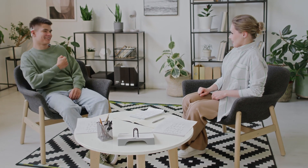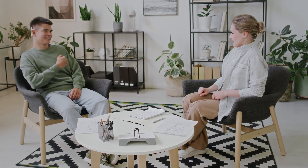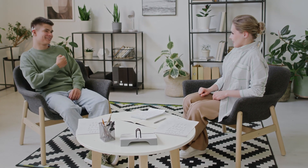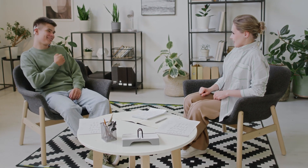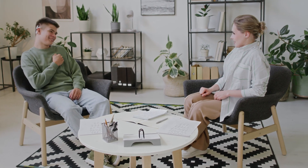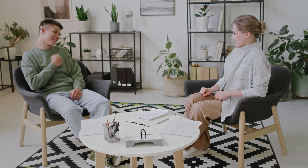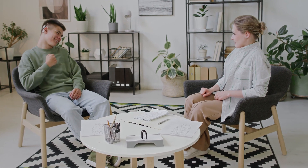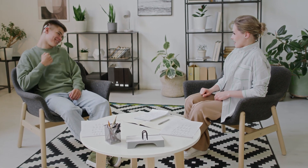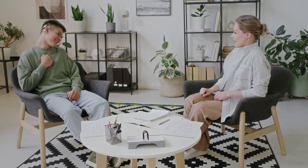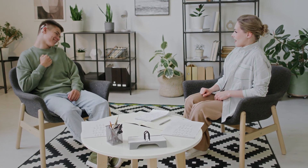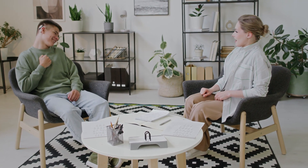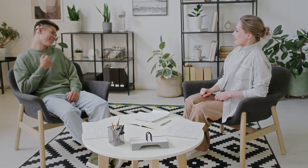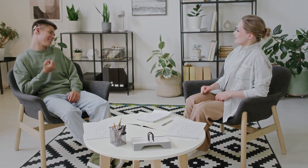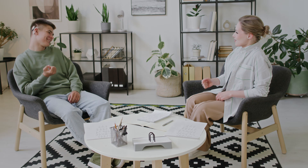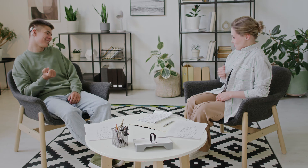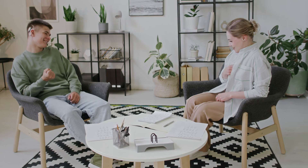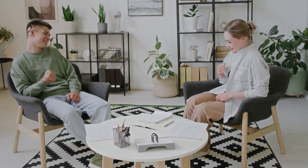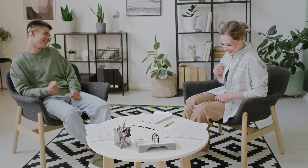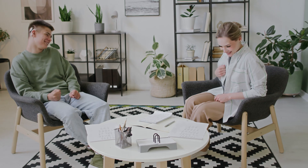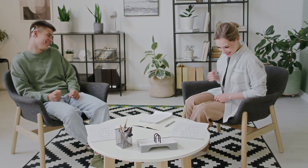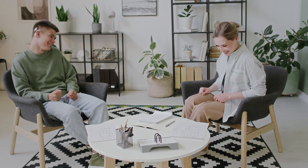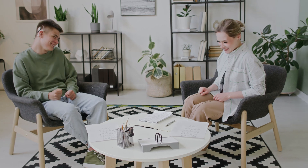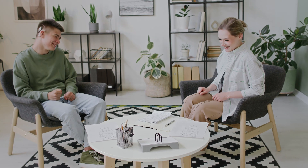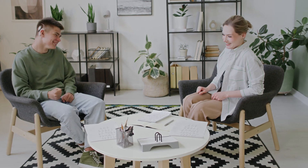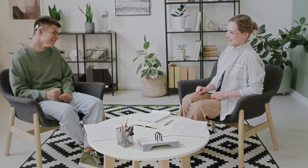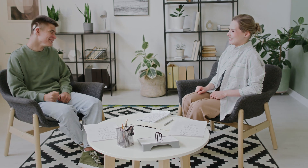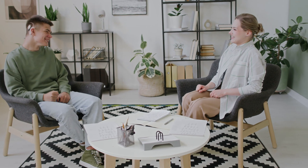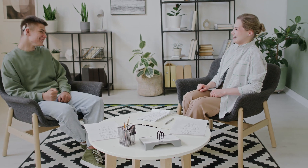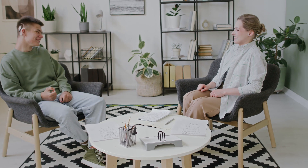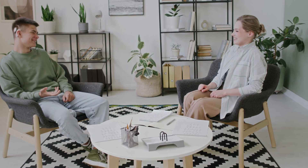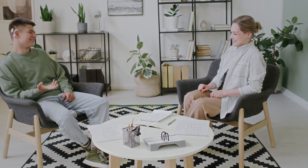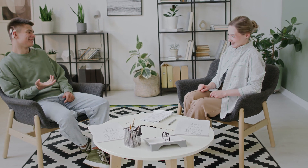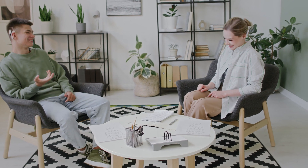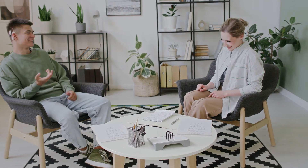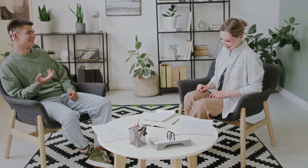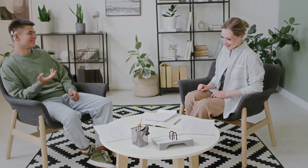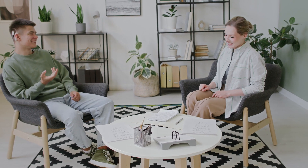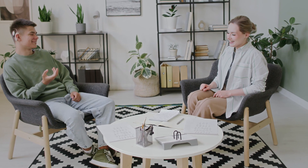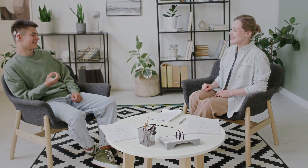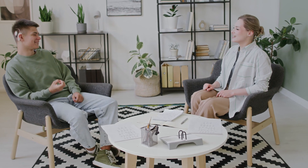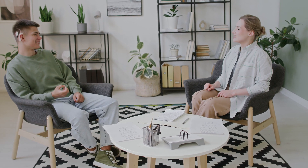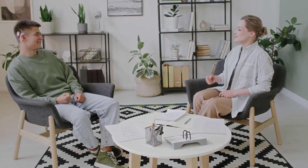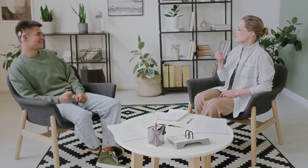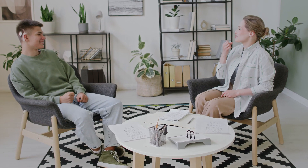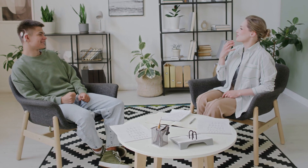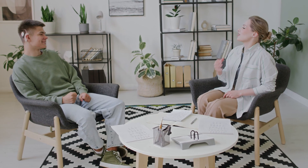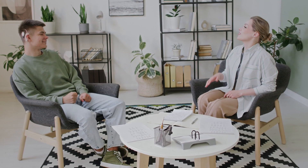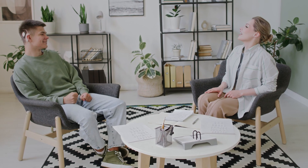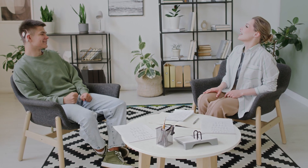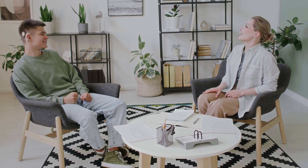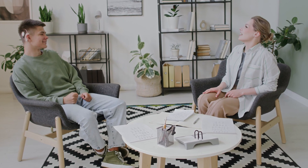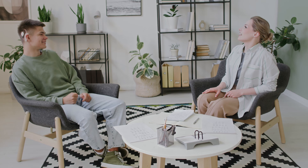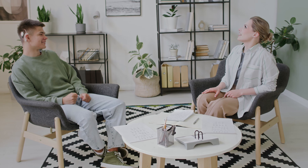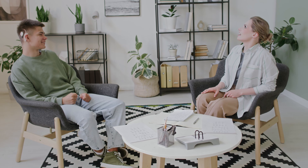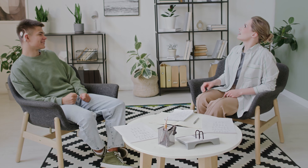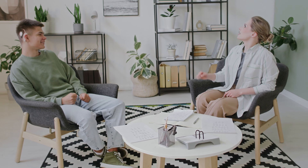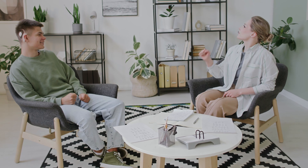that it's a question, while lowering your eyebrows suggests a more serious or complex inquiry. Now, the role of